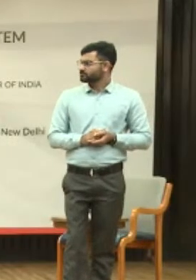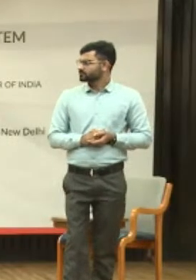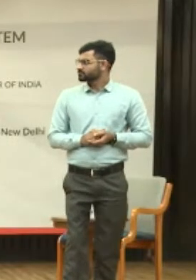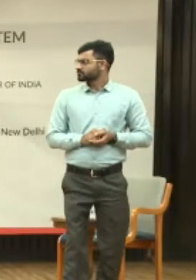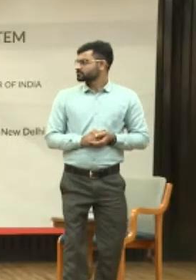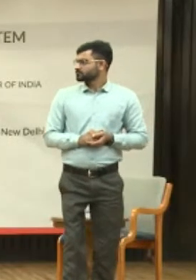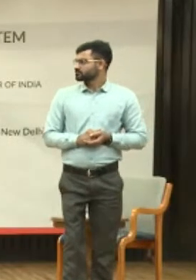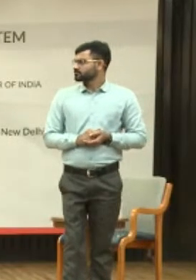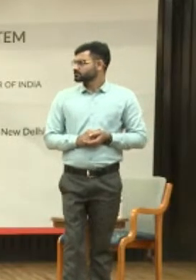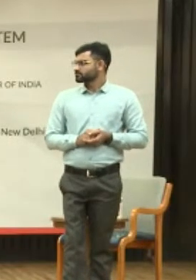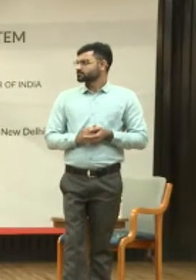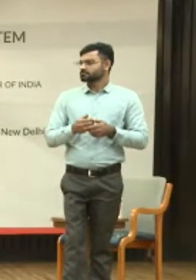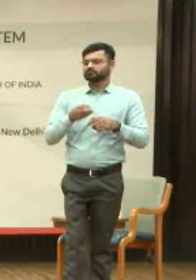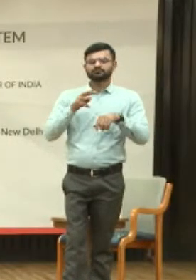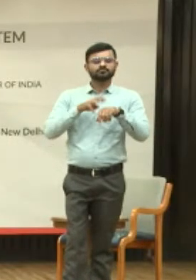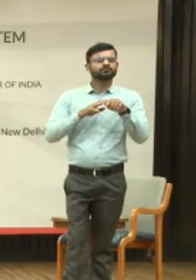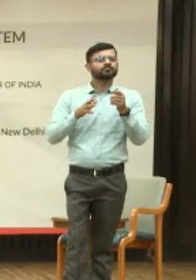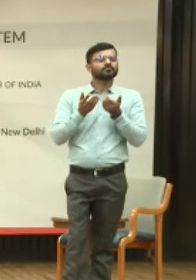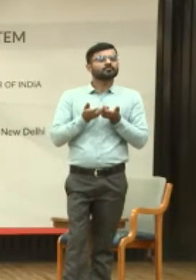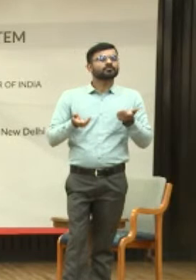In Tennessee, in Memphis,